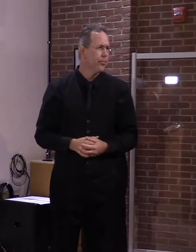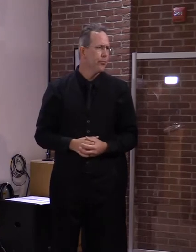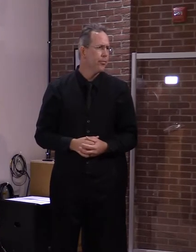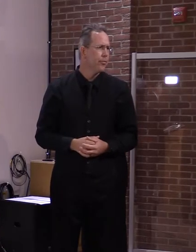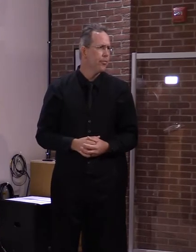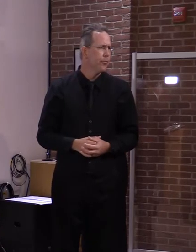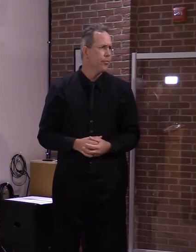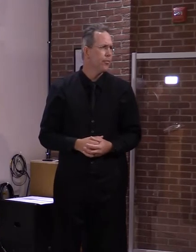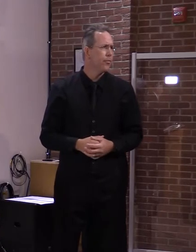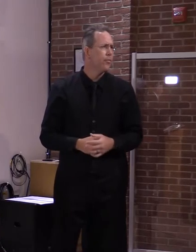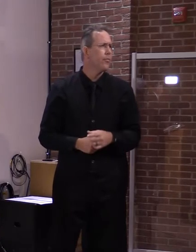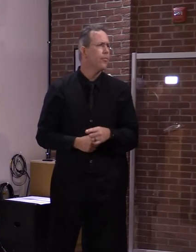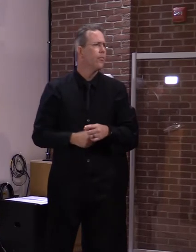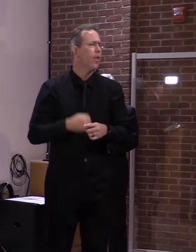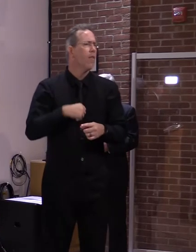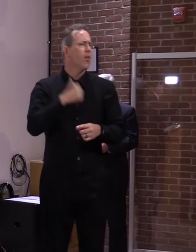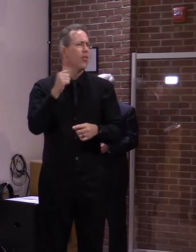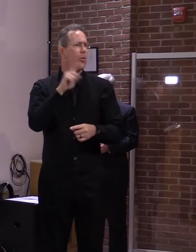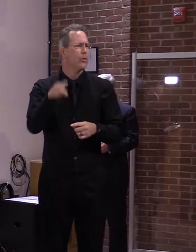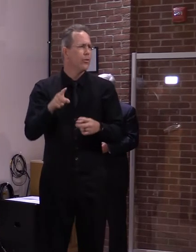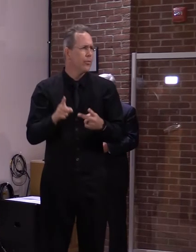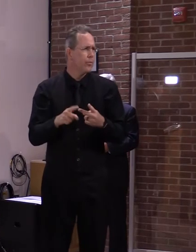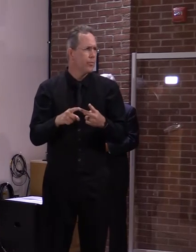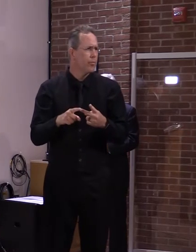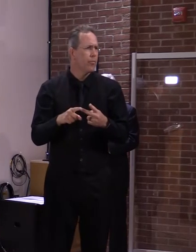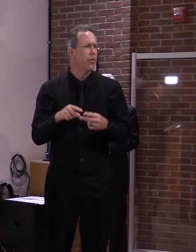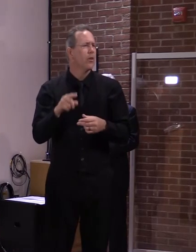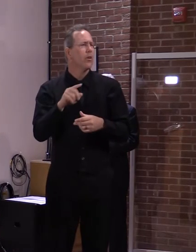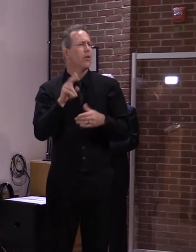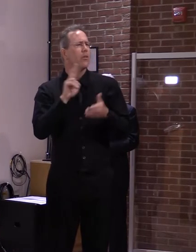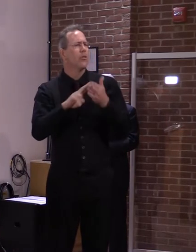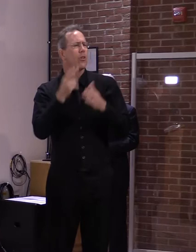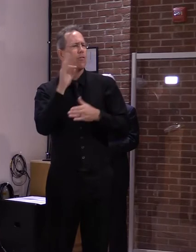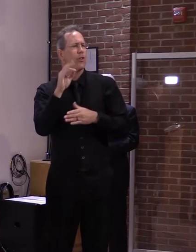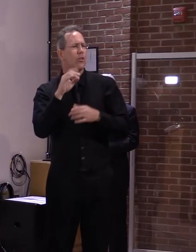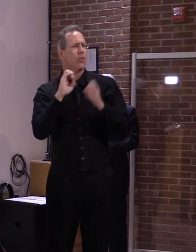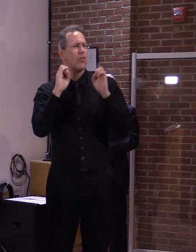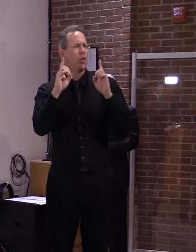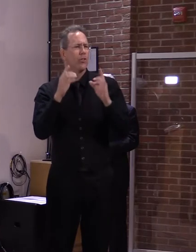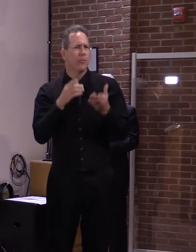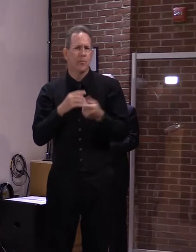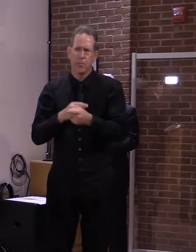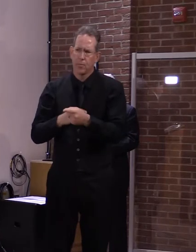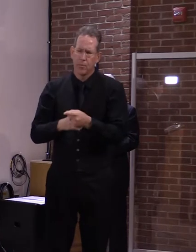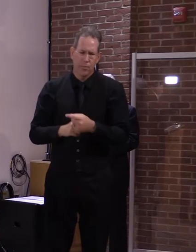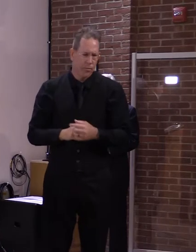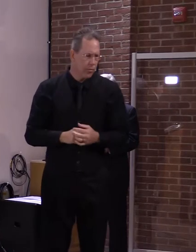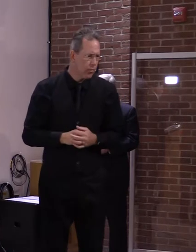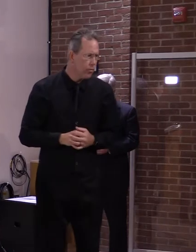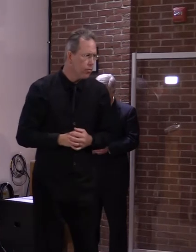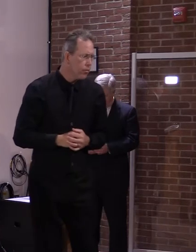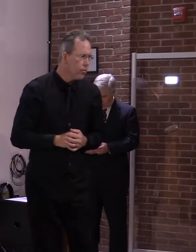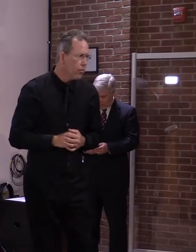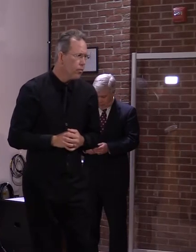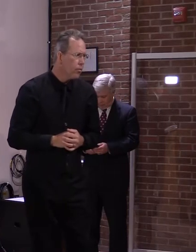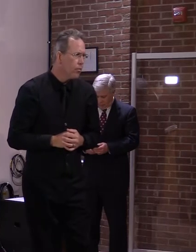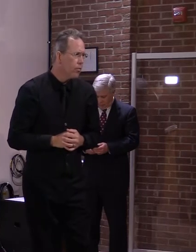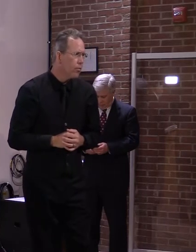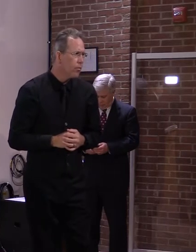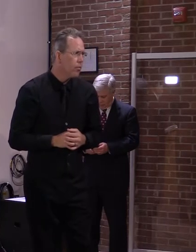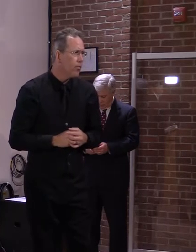Question, I suppose, more for Secretary French, but he said that the question of masking this fall is being